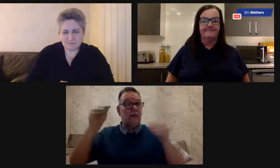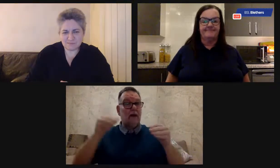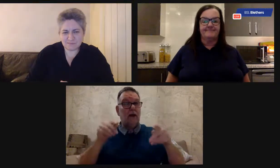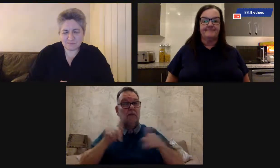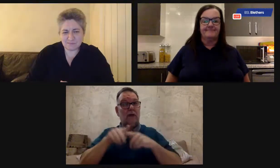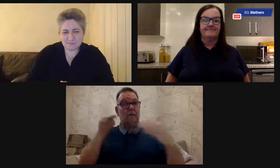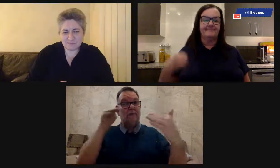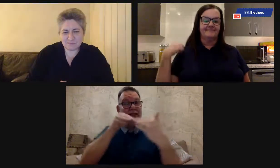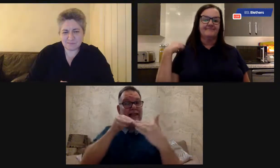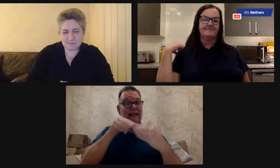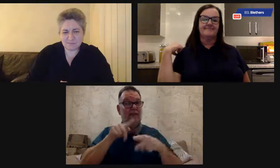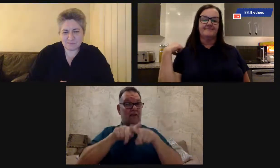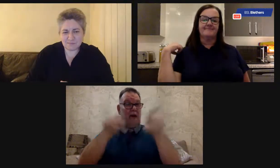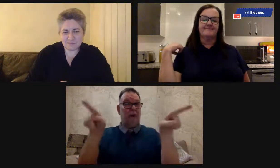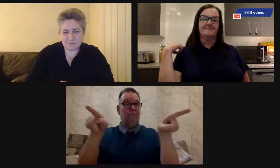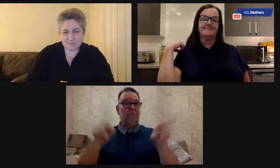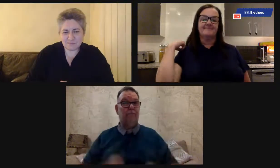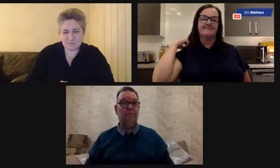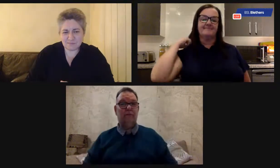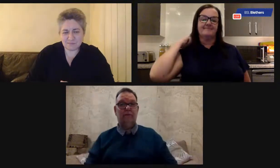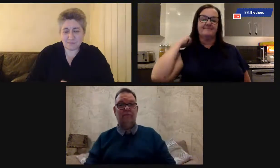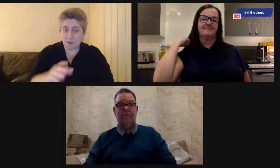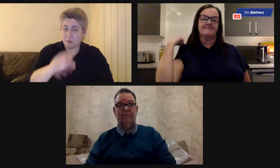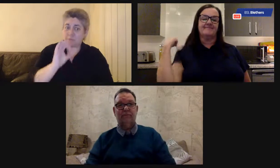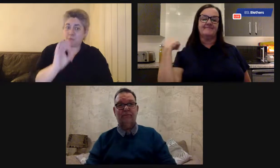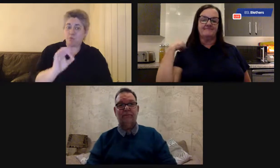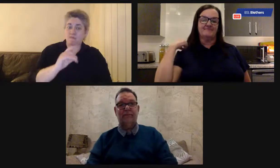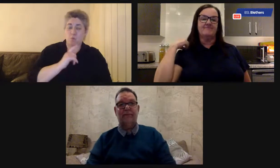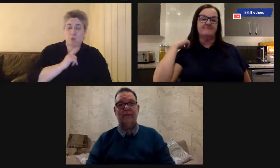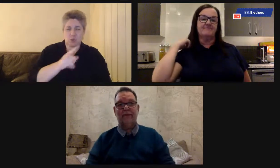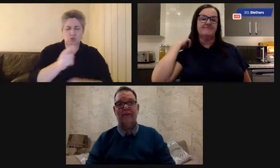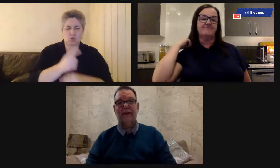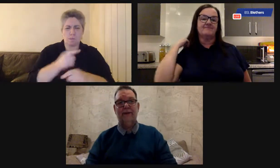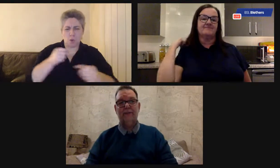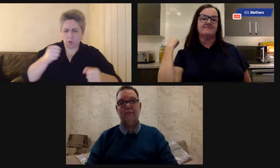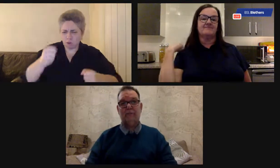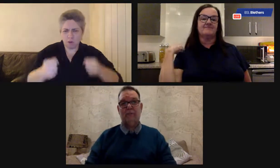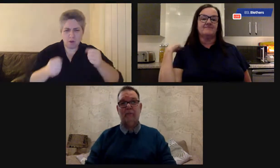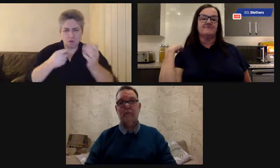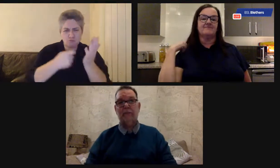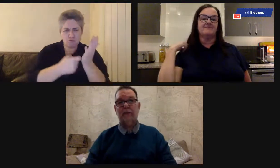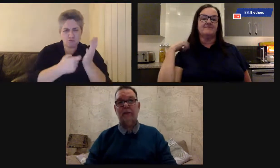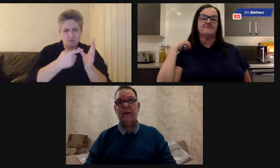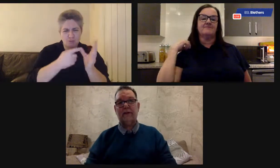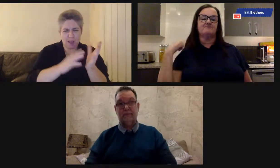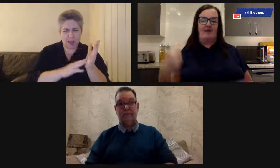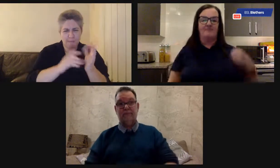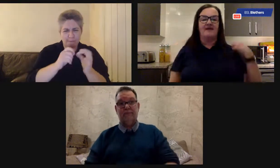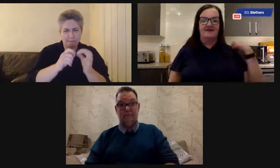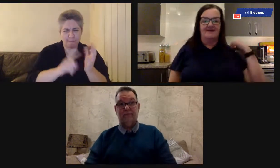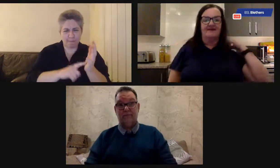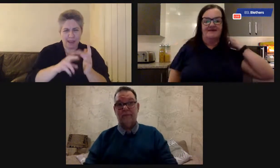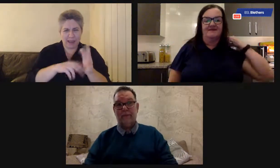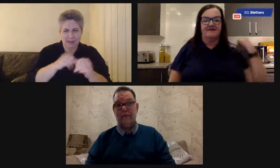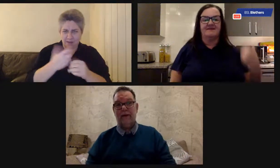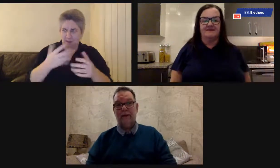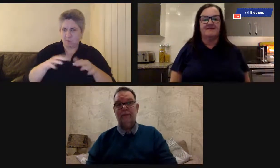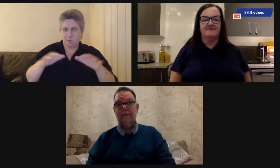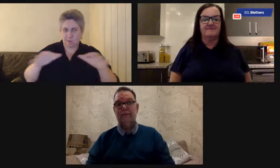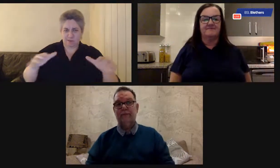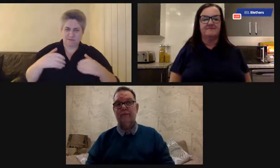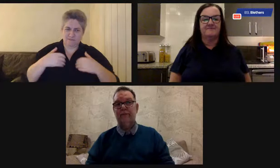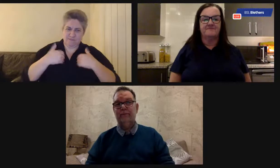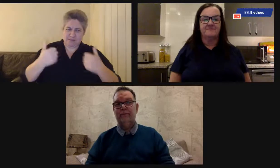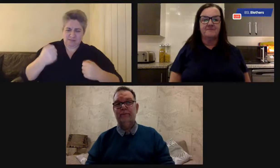because the other thing about these things is we need feedback from the people that go on these trips, so to make sure